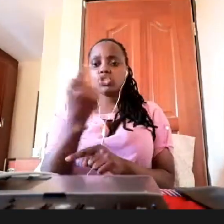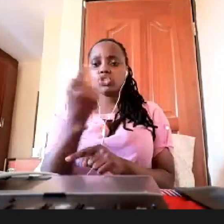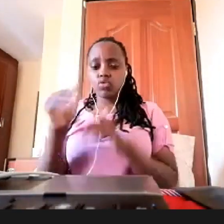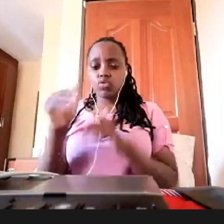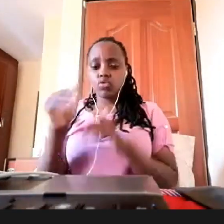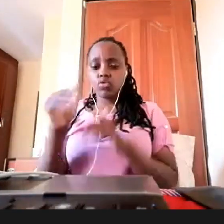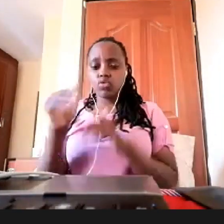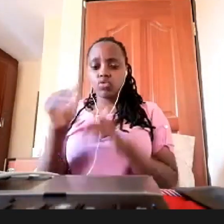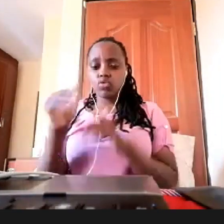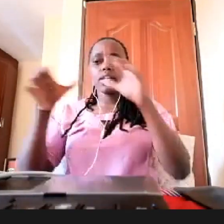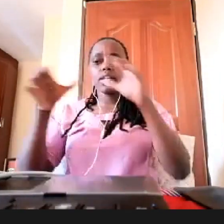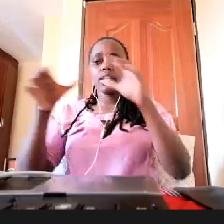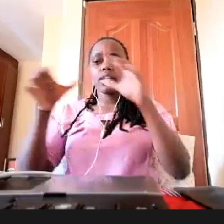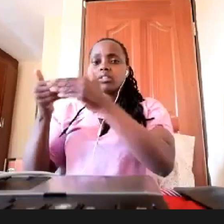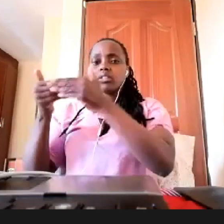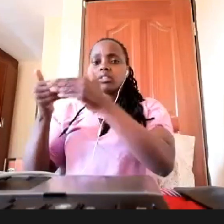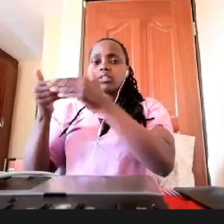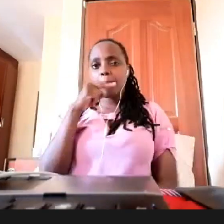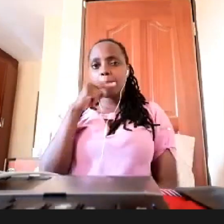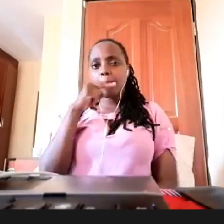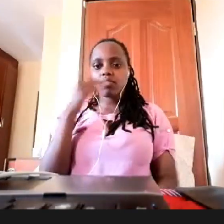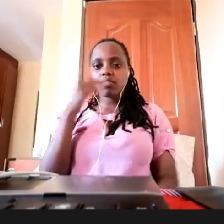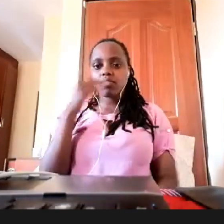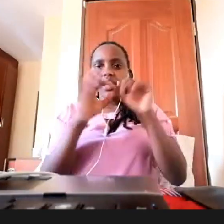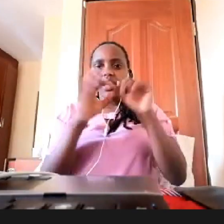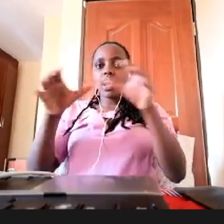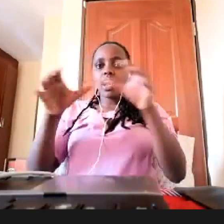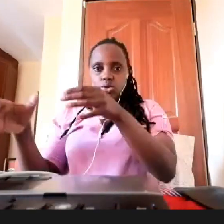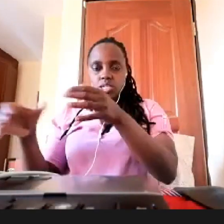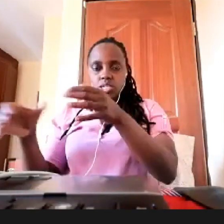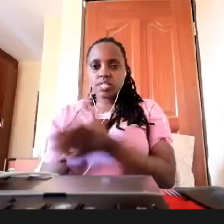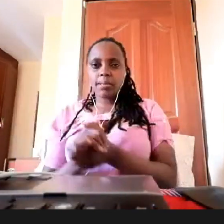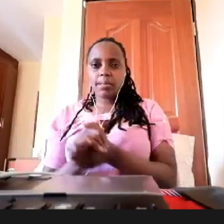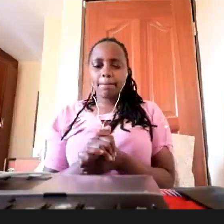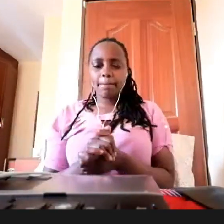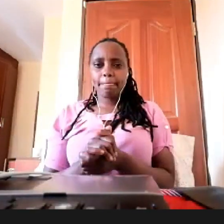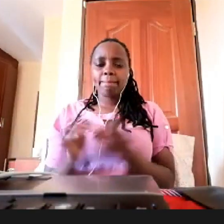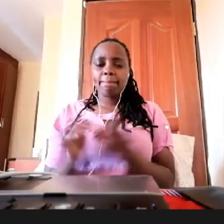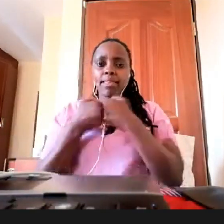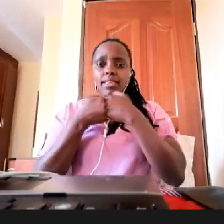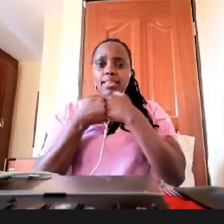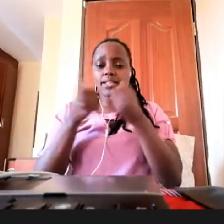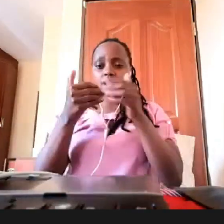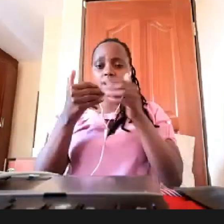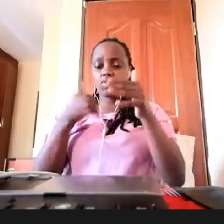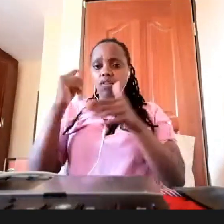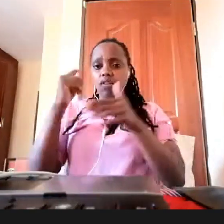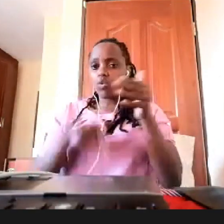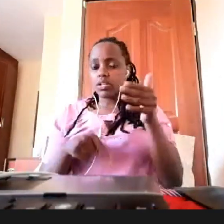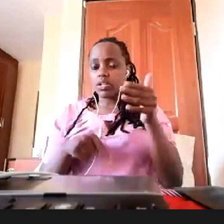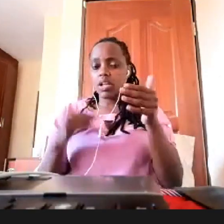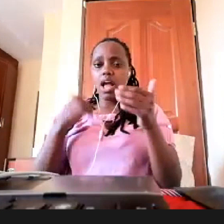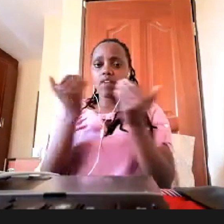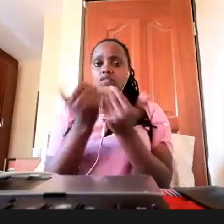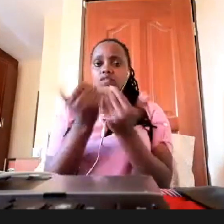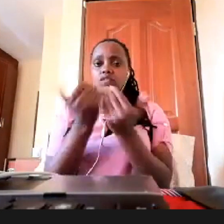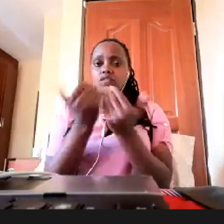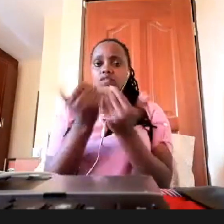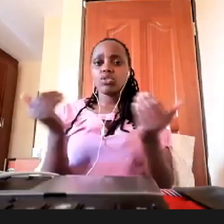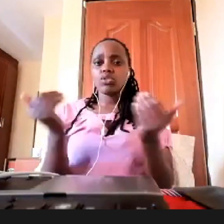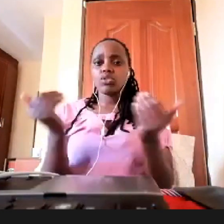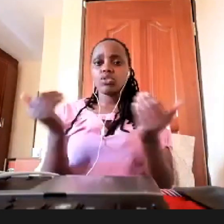just outlined, the 8 categories. The challenge we had was there were no children. We